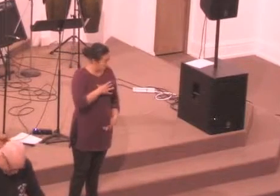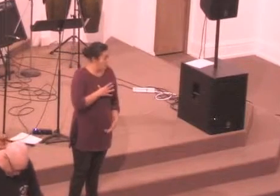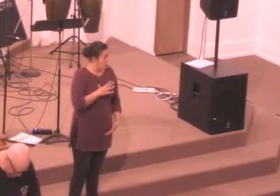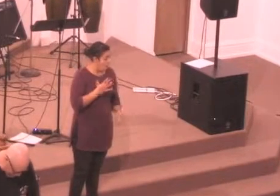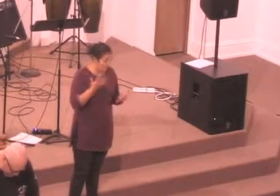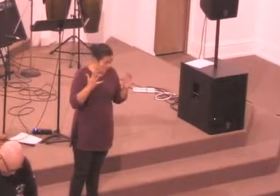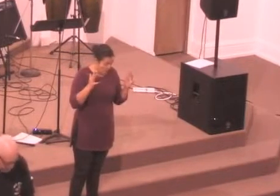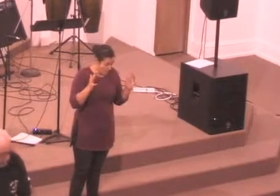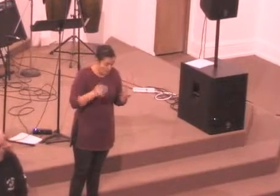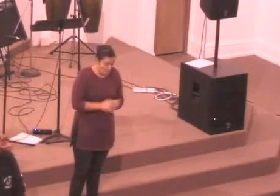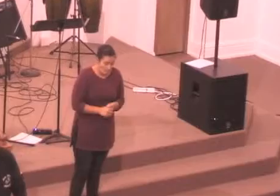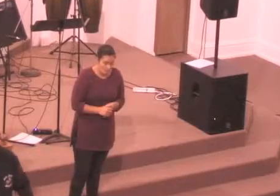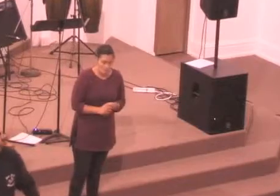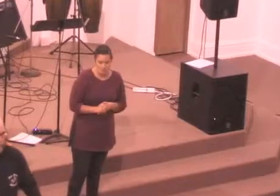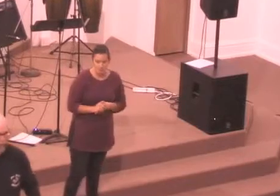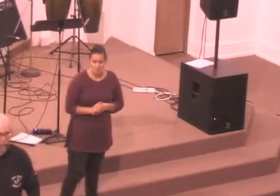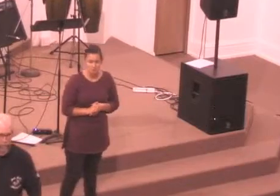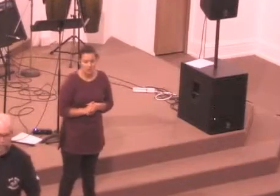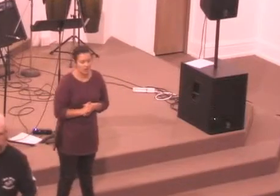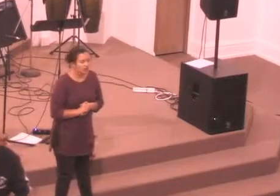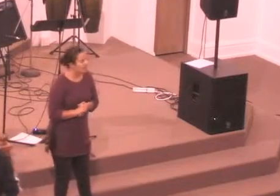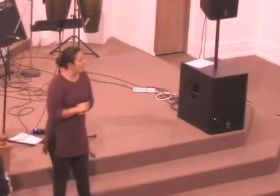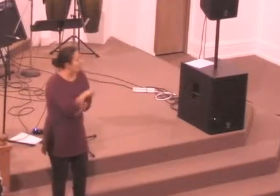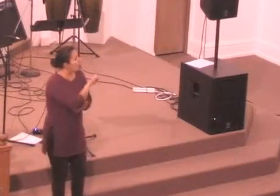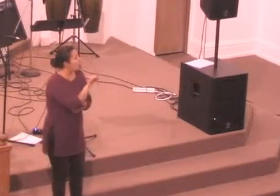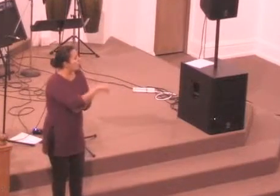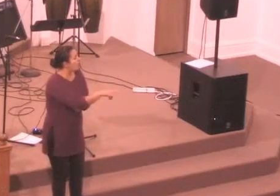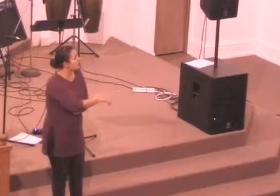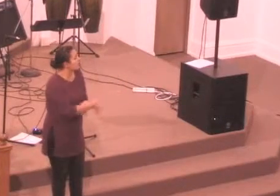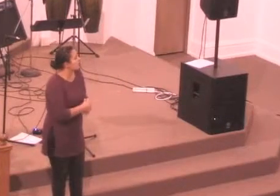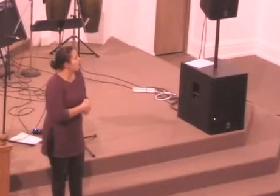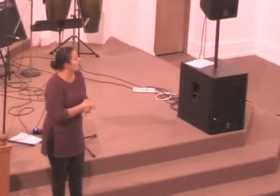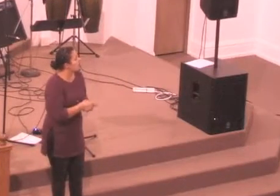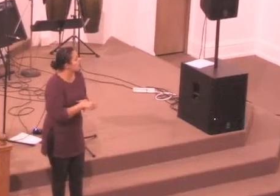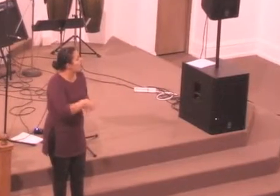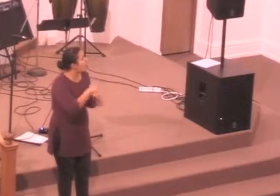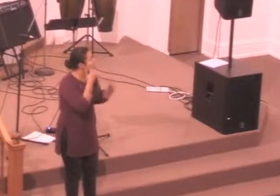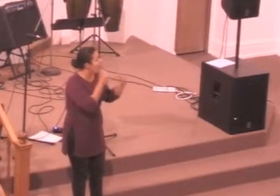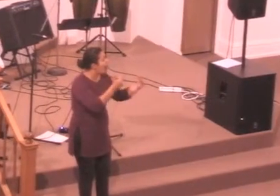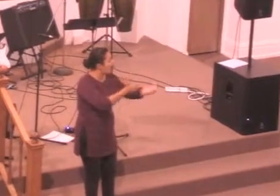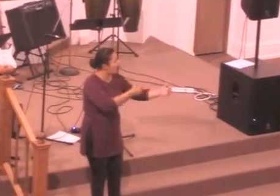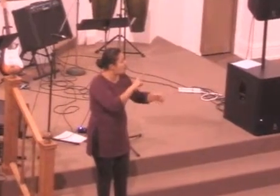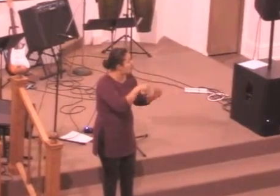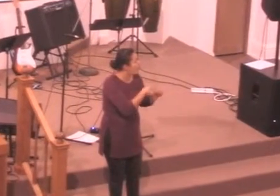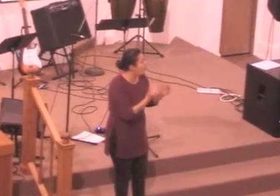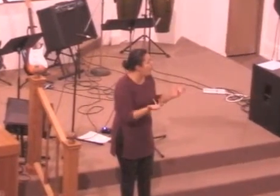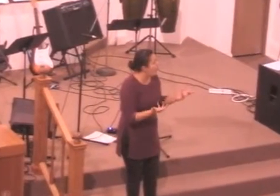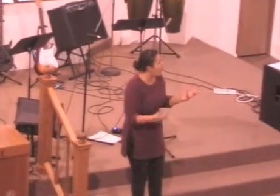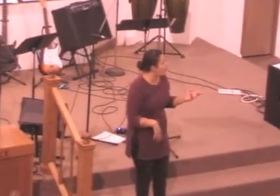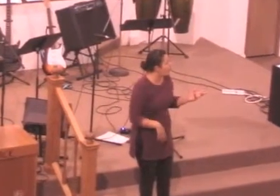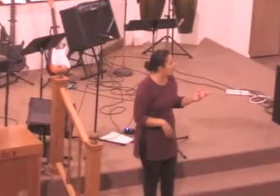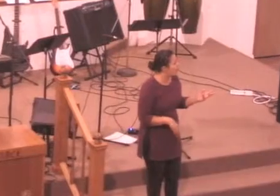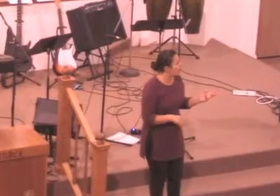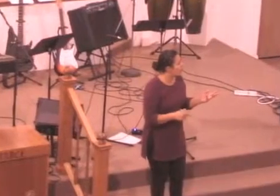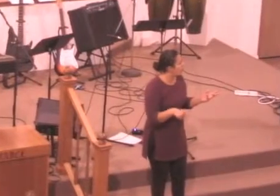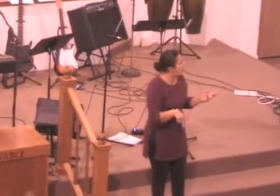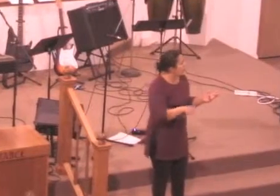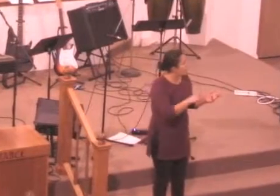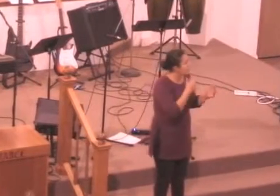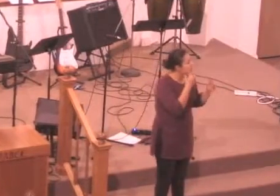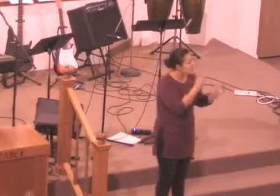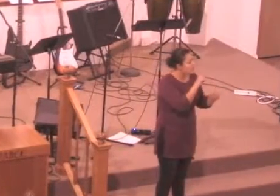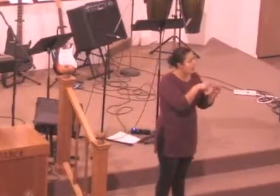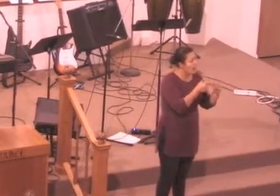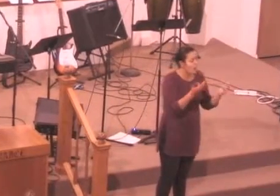mean? Amen. So what are you thankful for? How was your Thanksgiving dinner? Was it awesome?